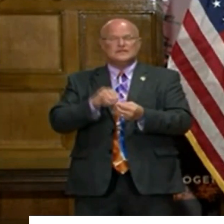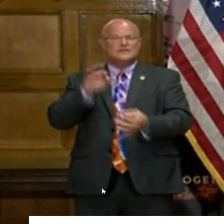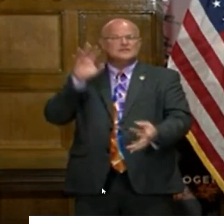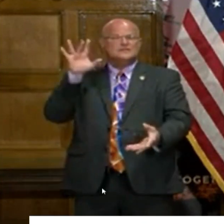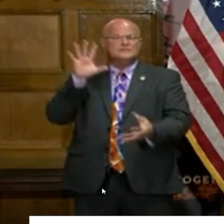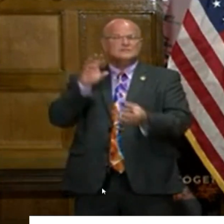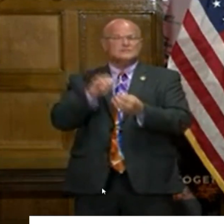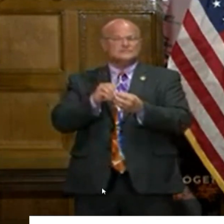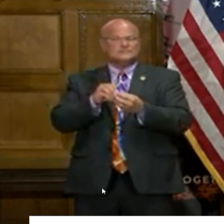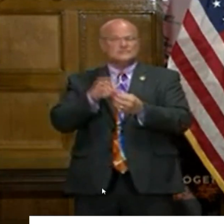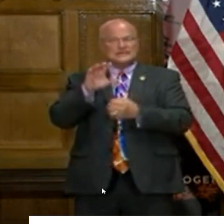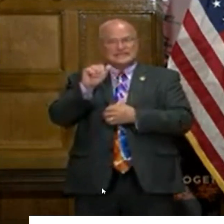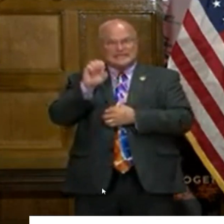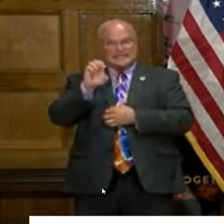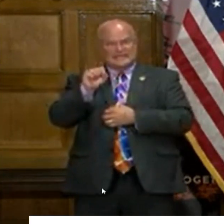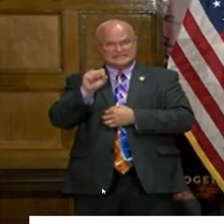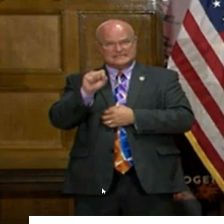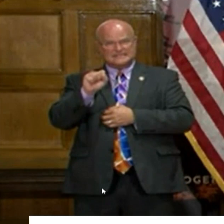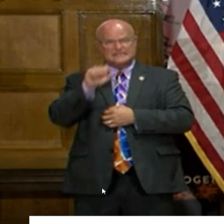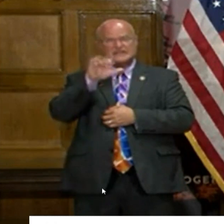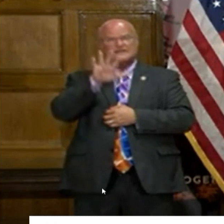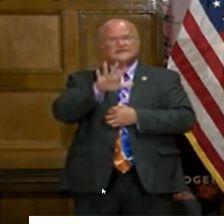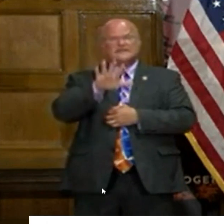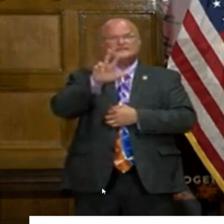total cumulative cases to